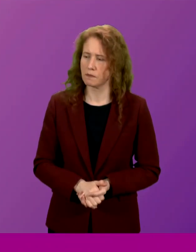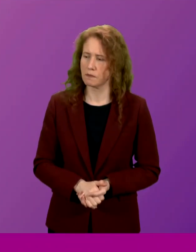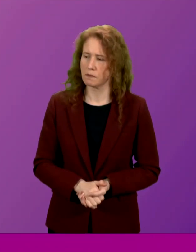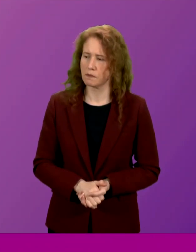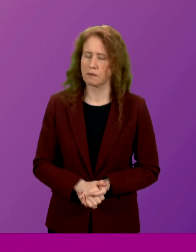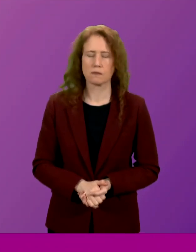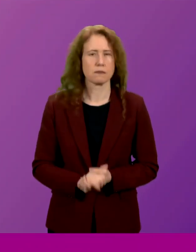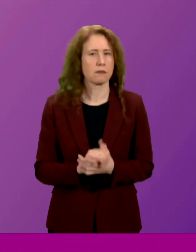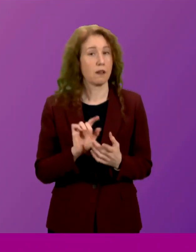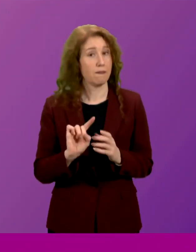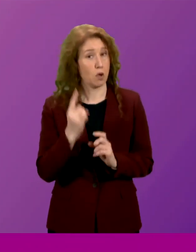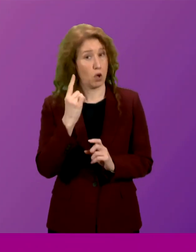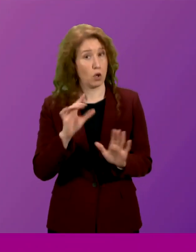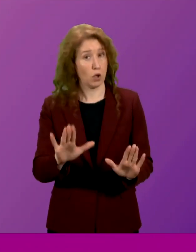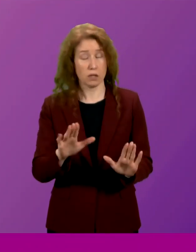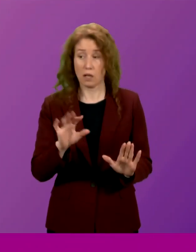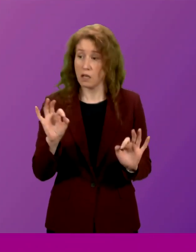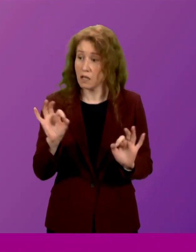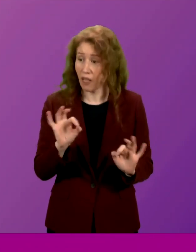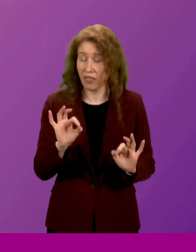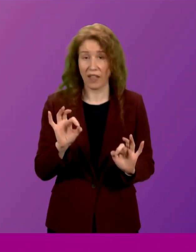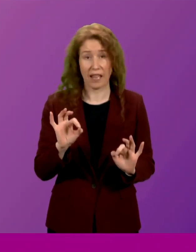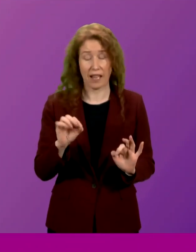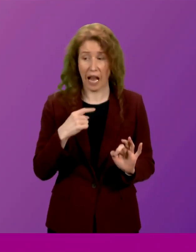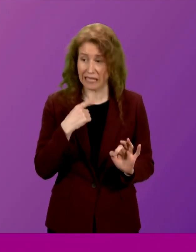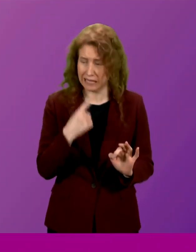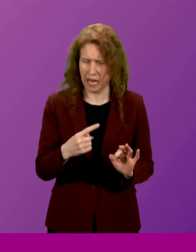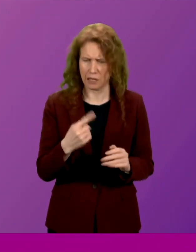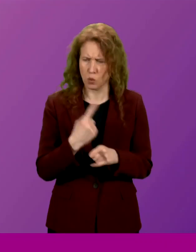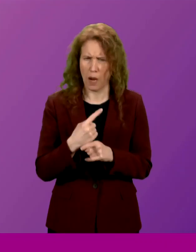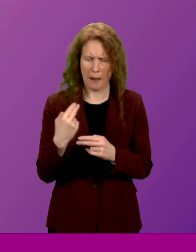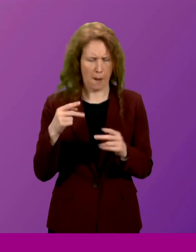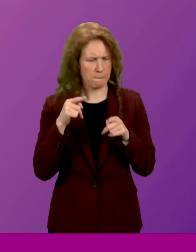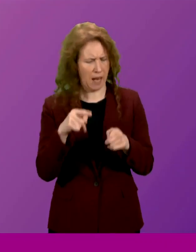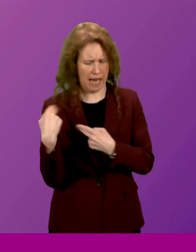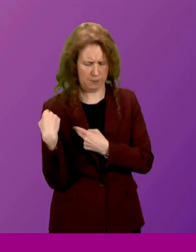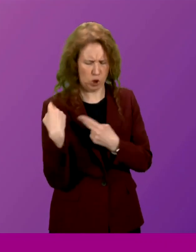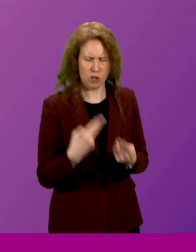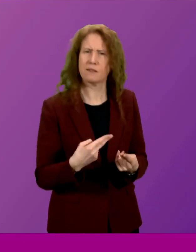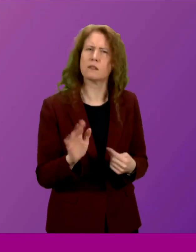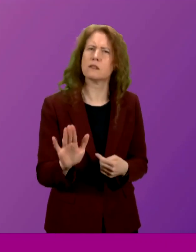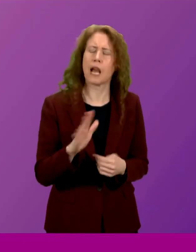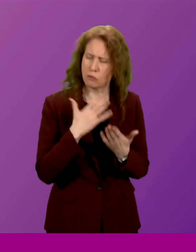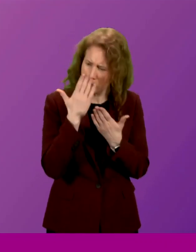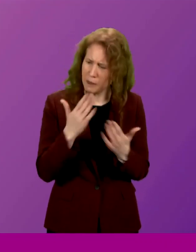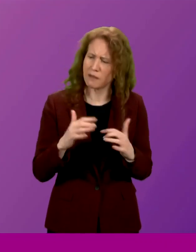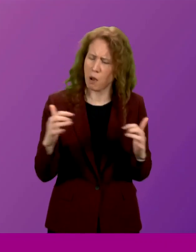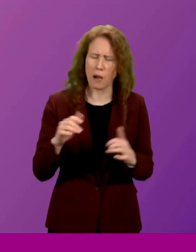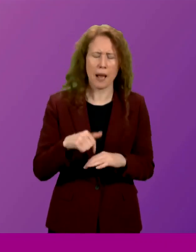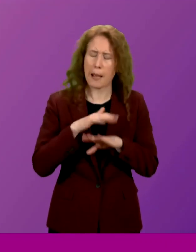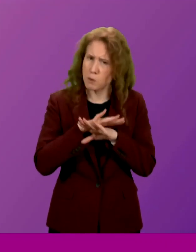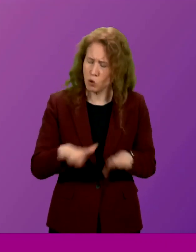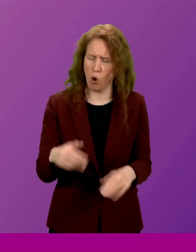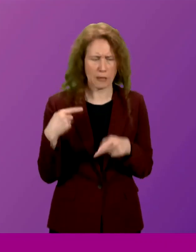The first thing I want to say is that nothing that I am saying is about shifting the blame. And I say that respectfully to Parliament, but